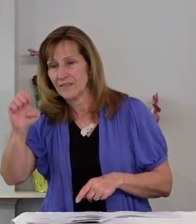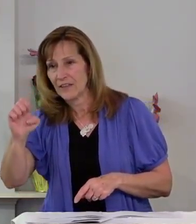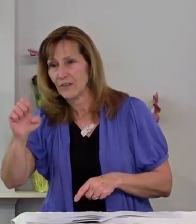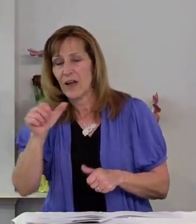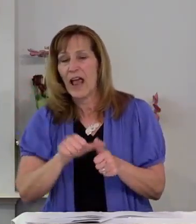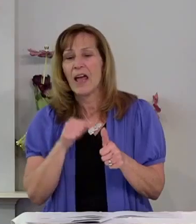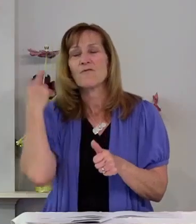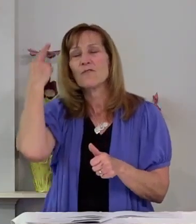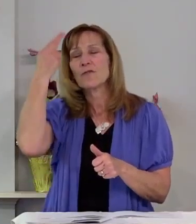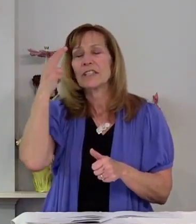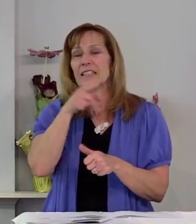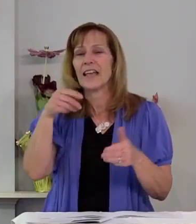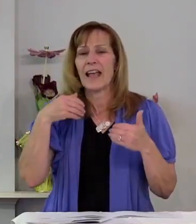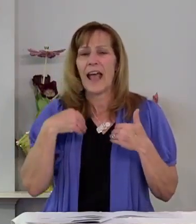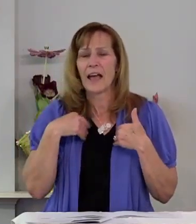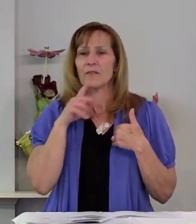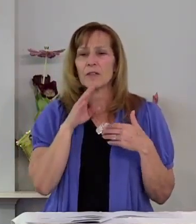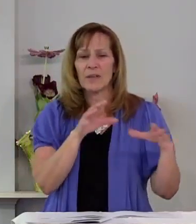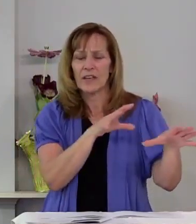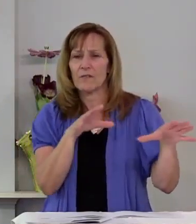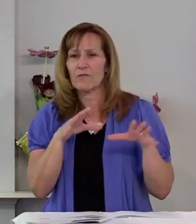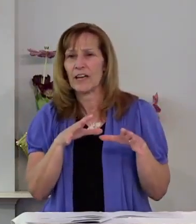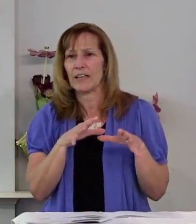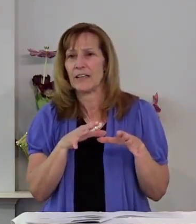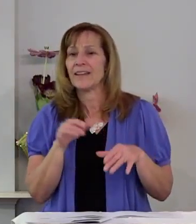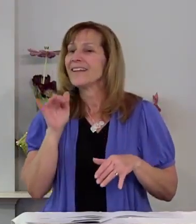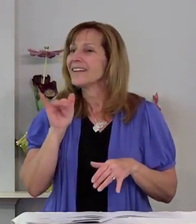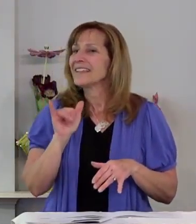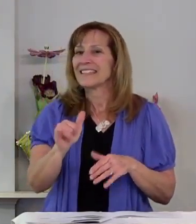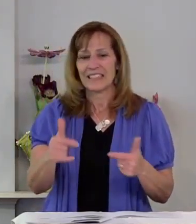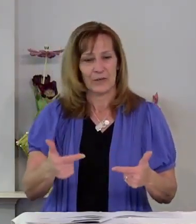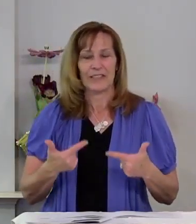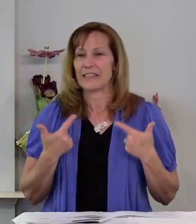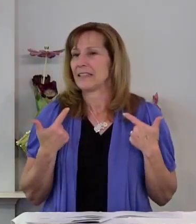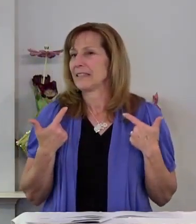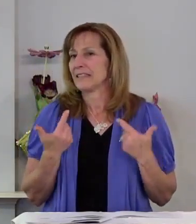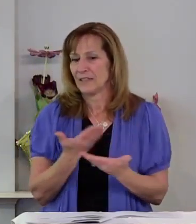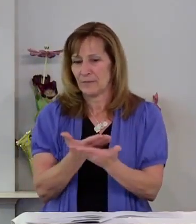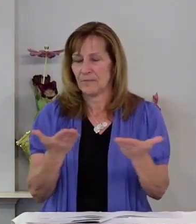Every reason they have to be afraid still exists,